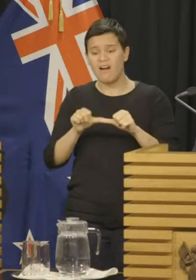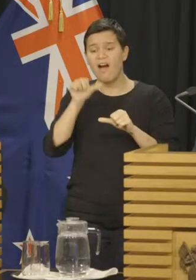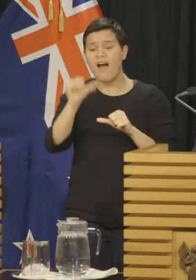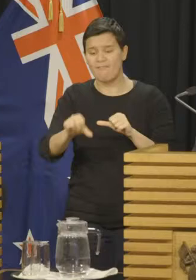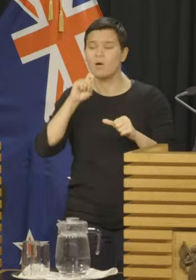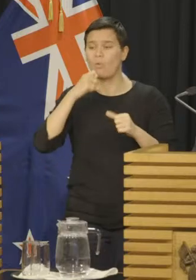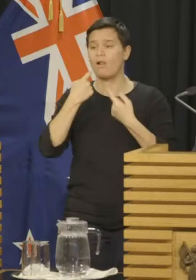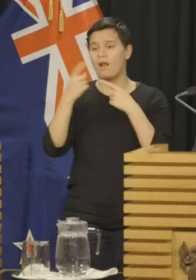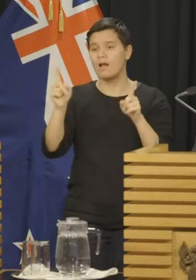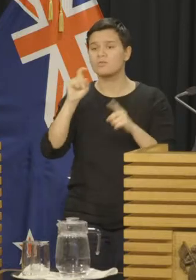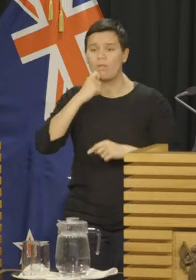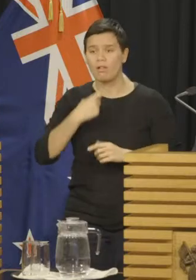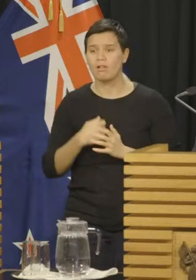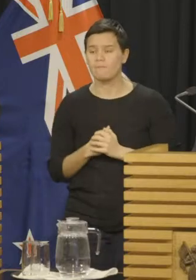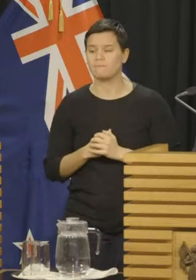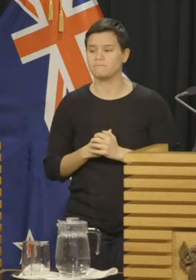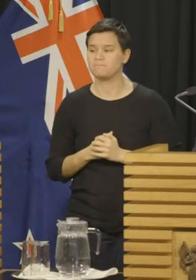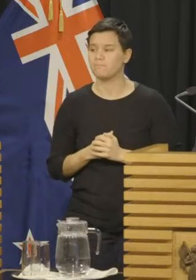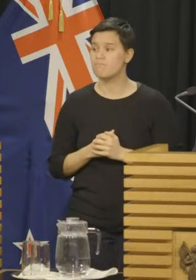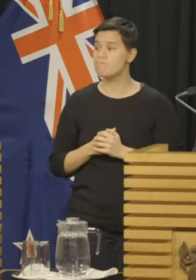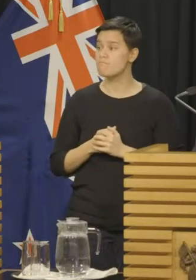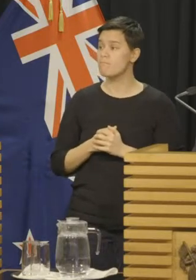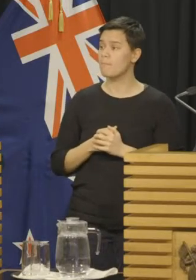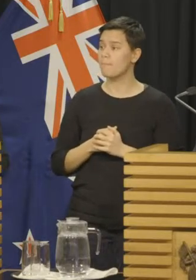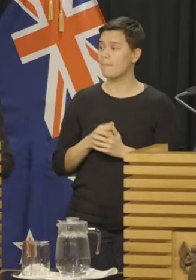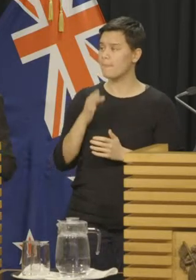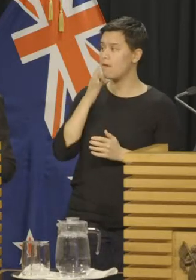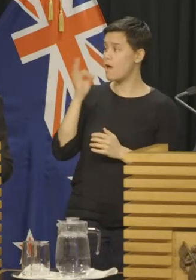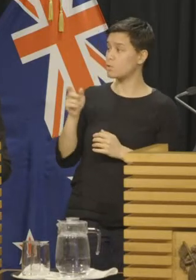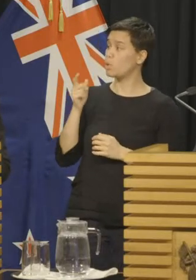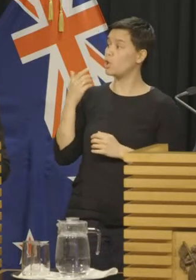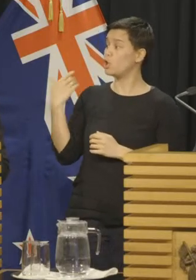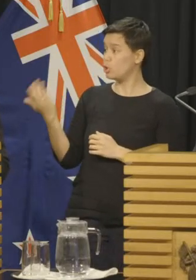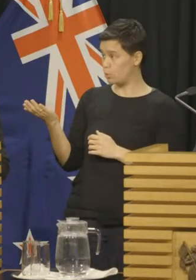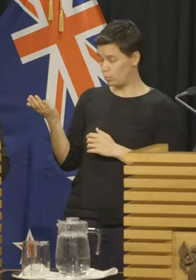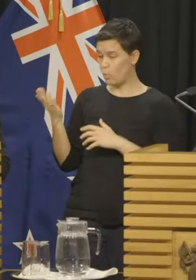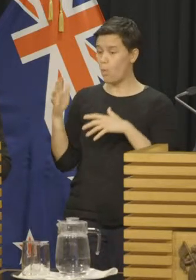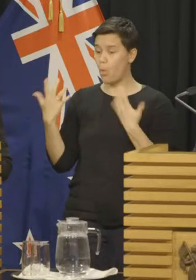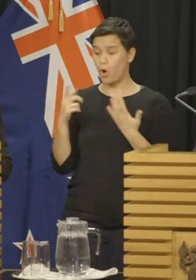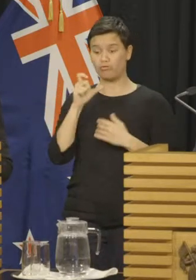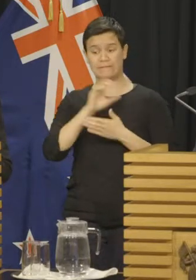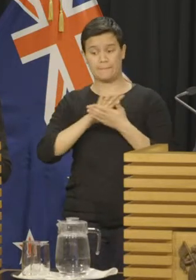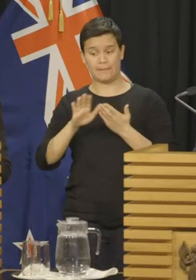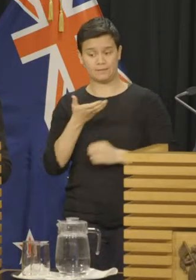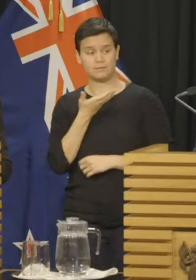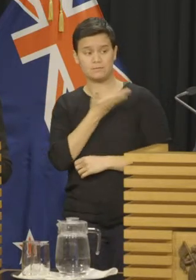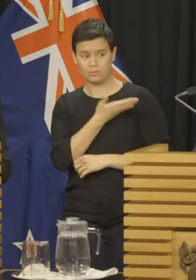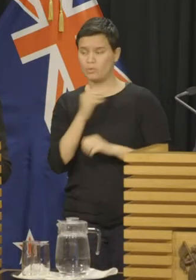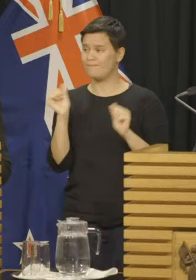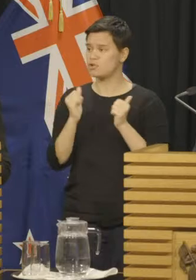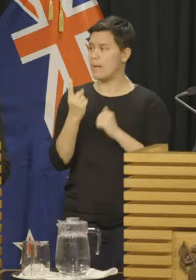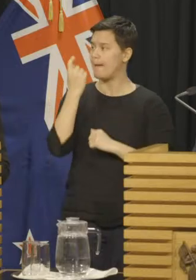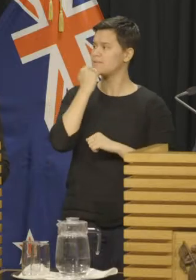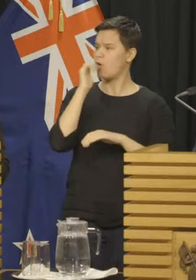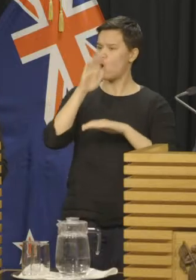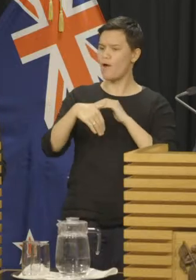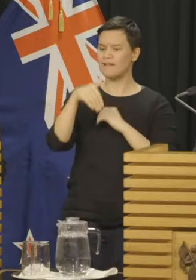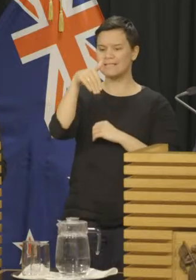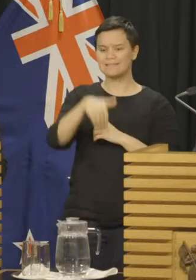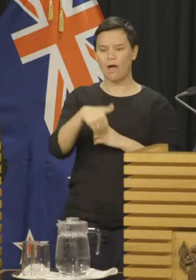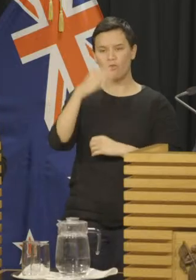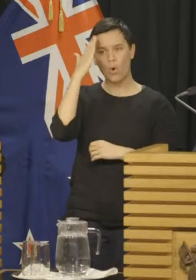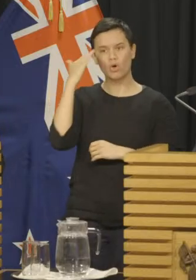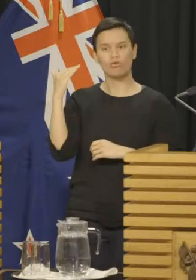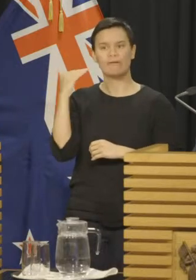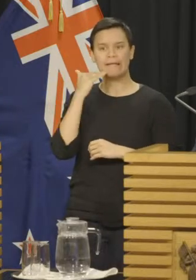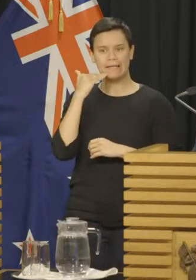making announcements. Audrey. Have you or Chris Hipkins had any update on the South Korean case? Yes.